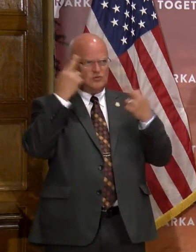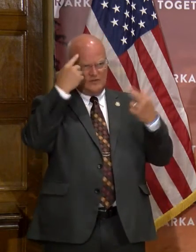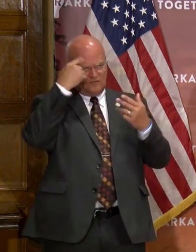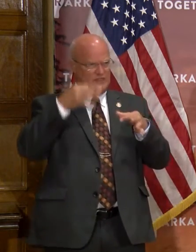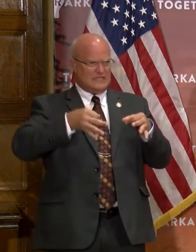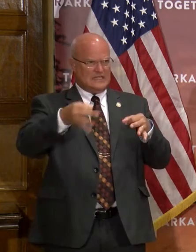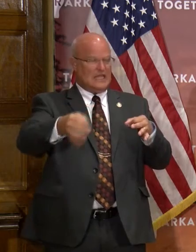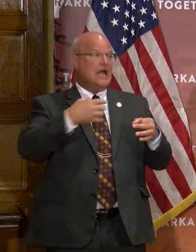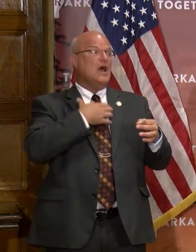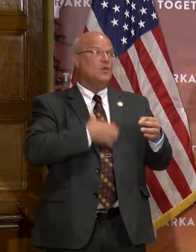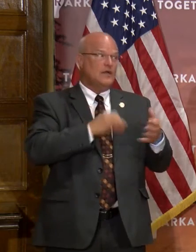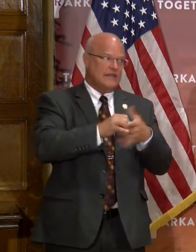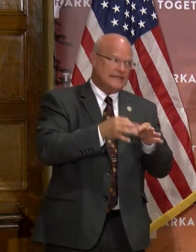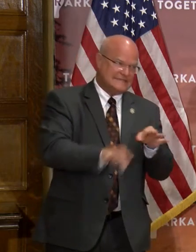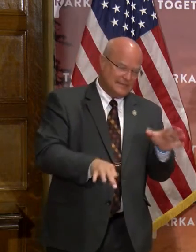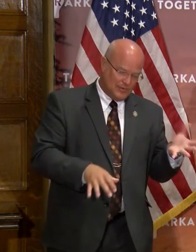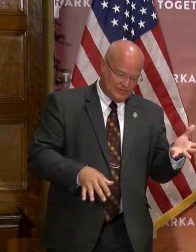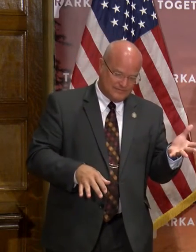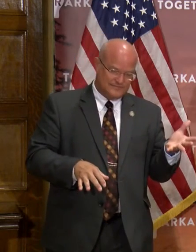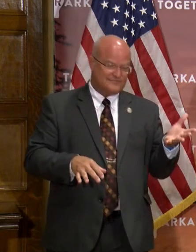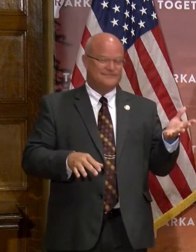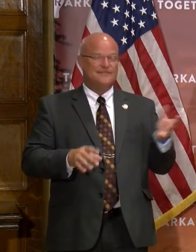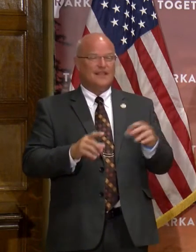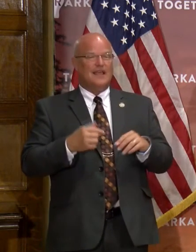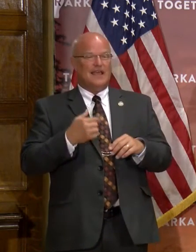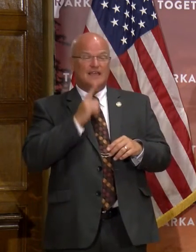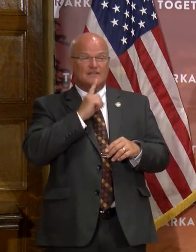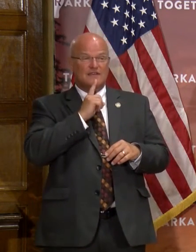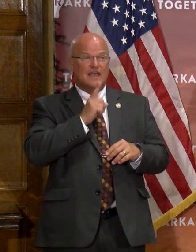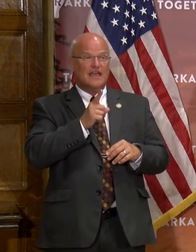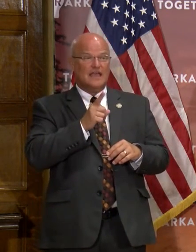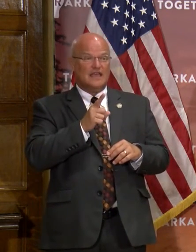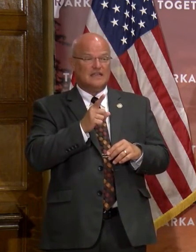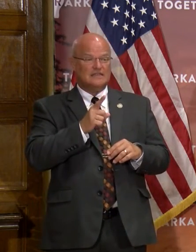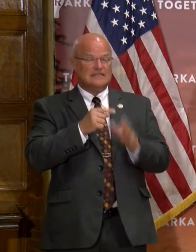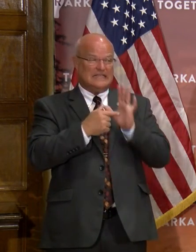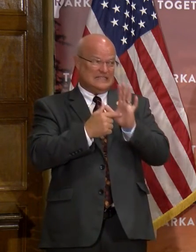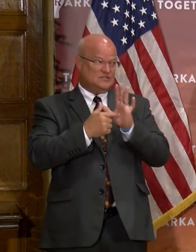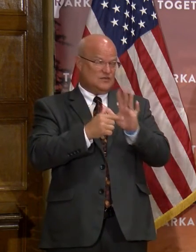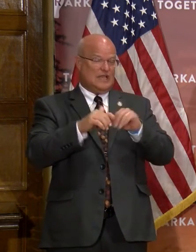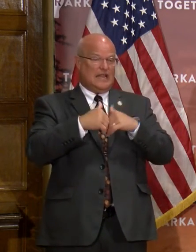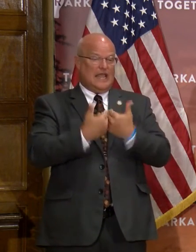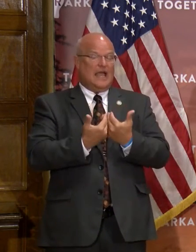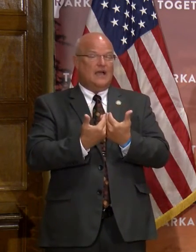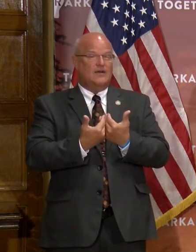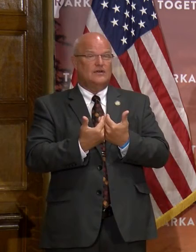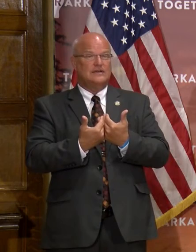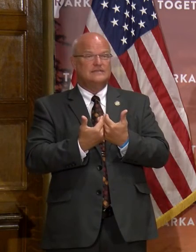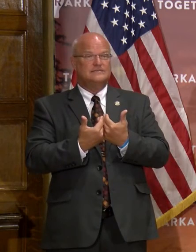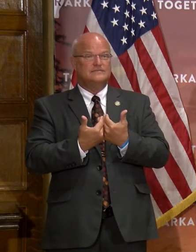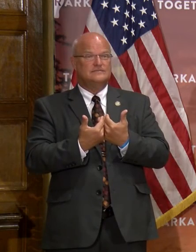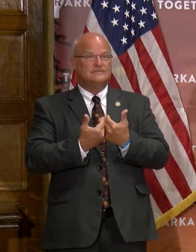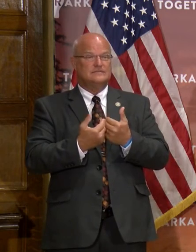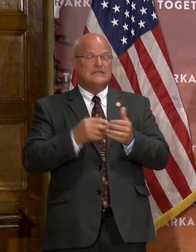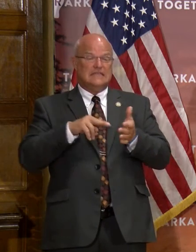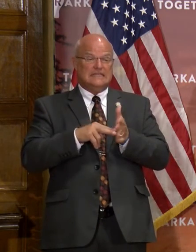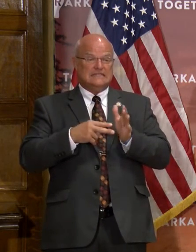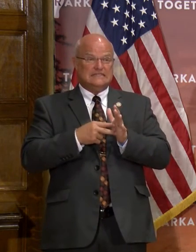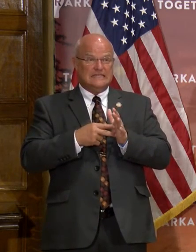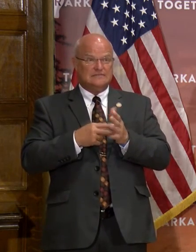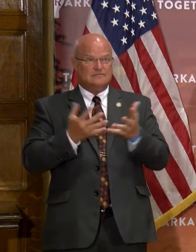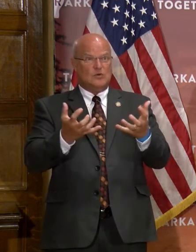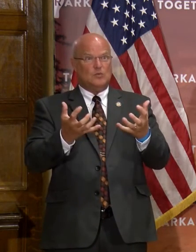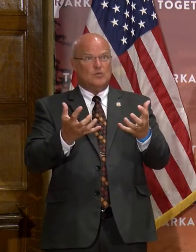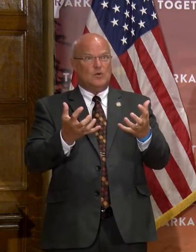for the delay. I wish it was that simple. In fact, just to illustrate how intent we are on getting